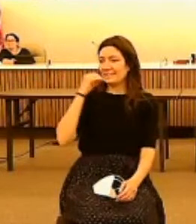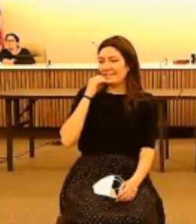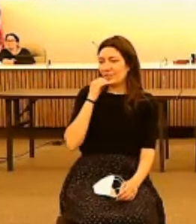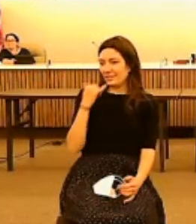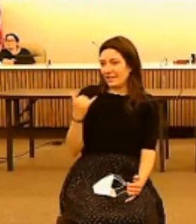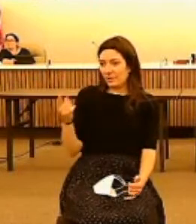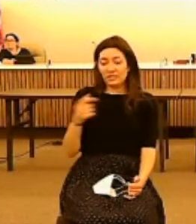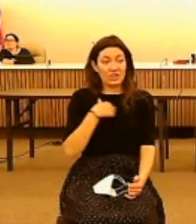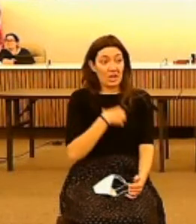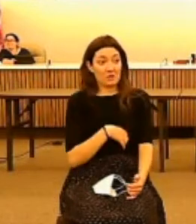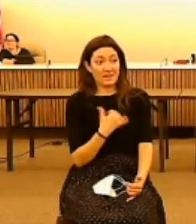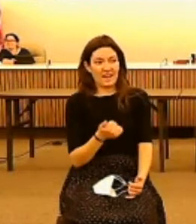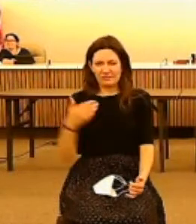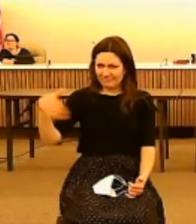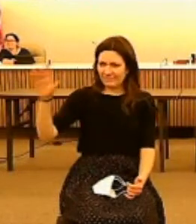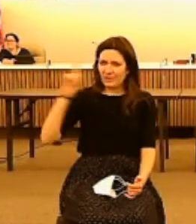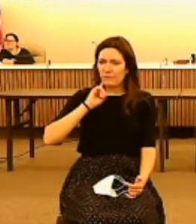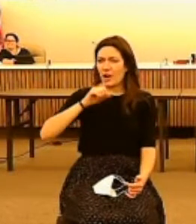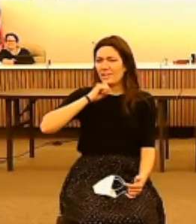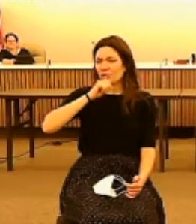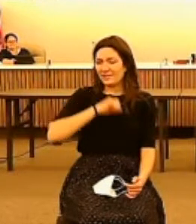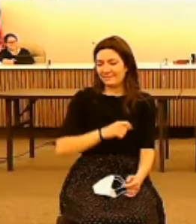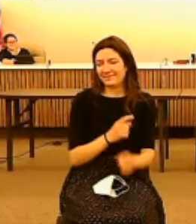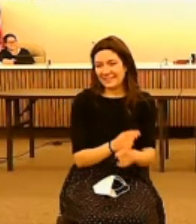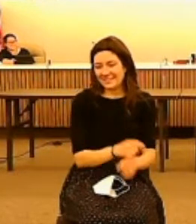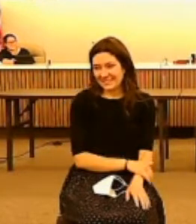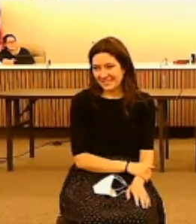Or at least take her out for an ice cream.